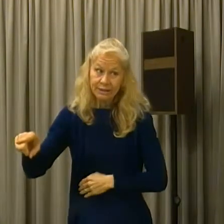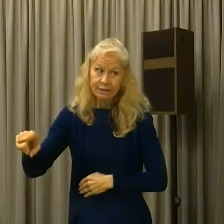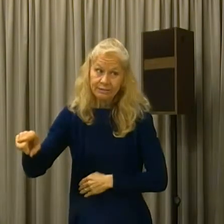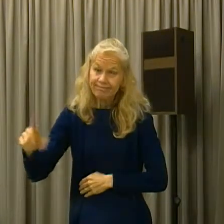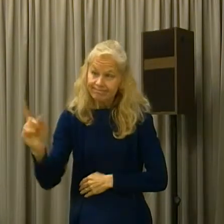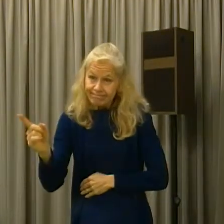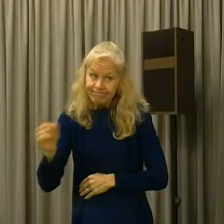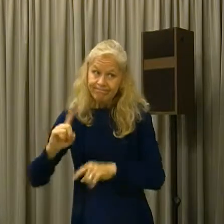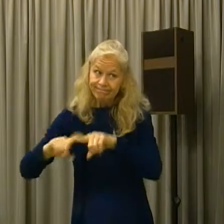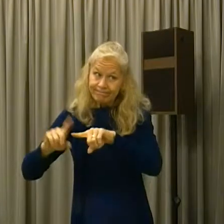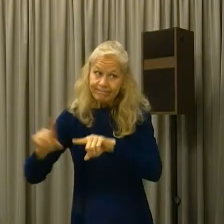us to say.